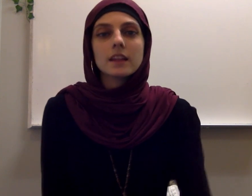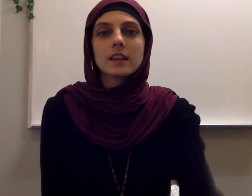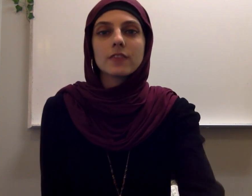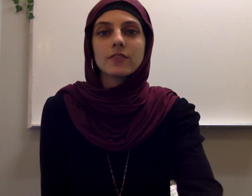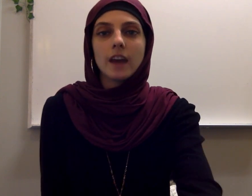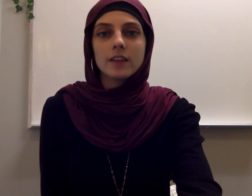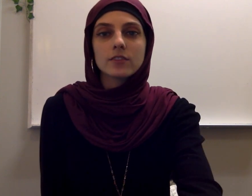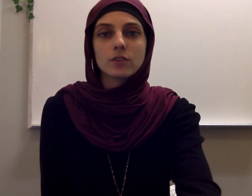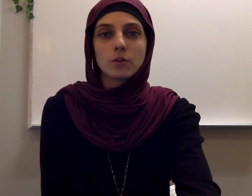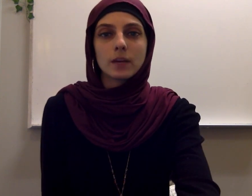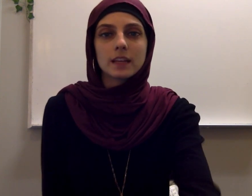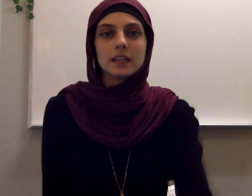Immediately, fast, quickly,